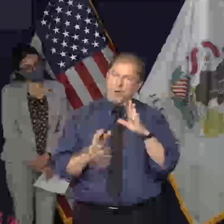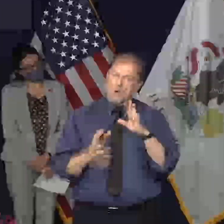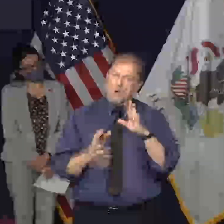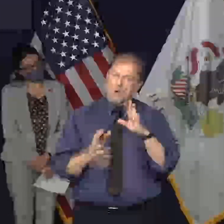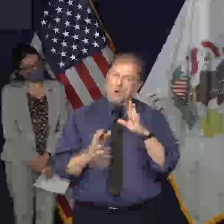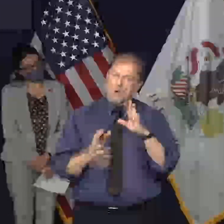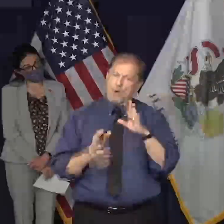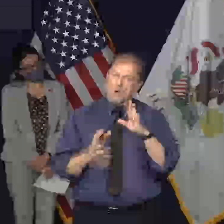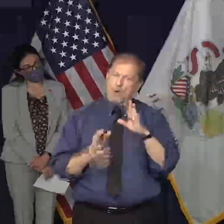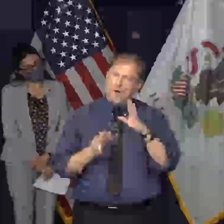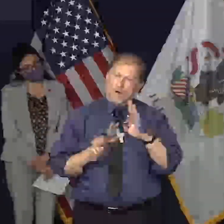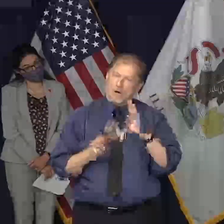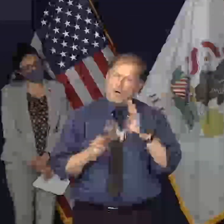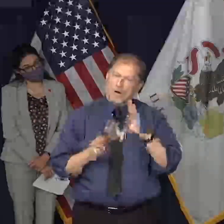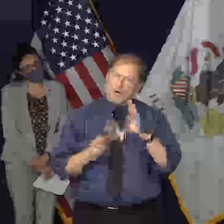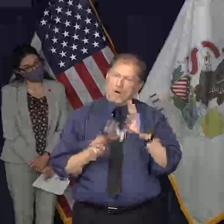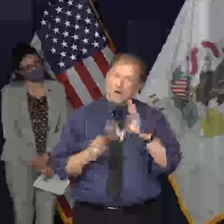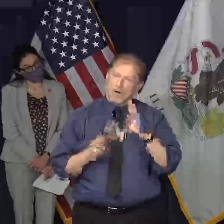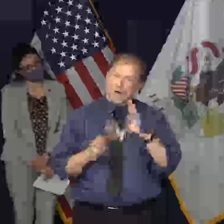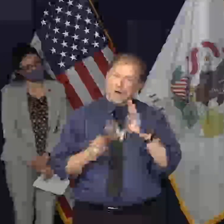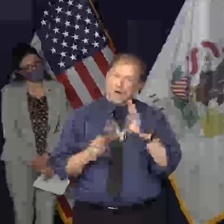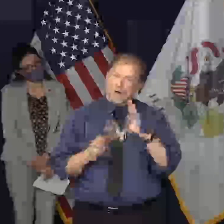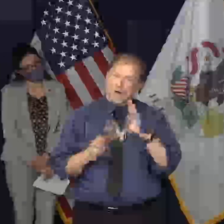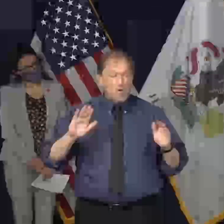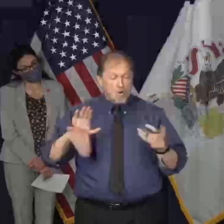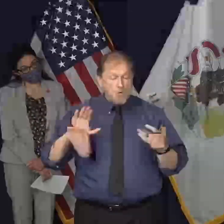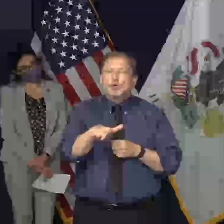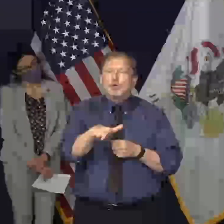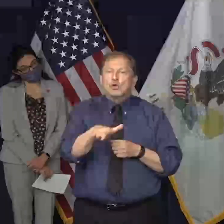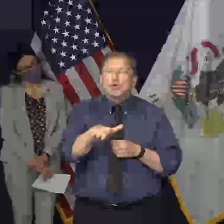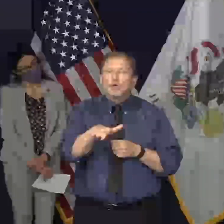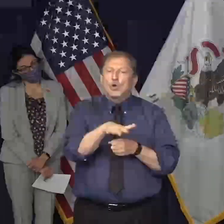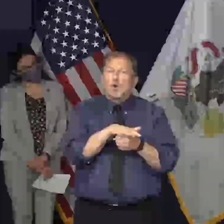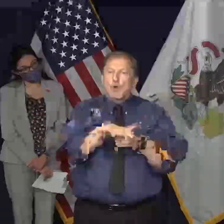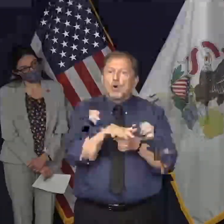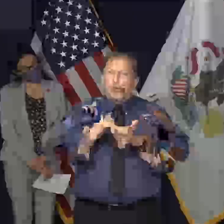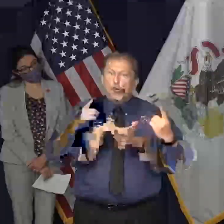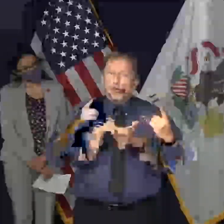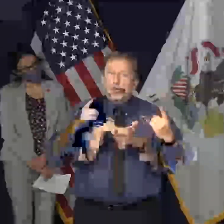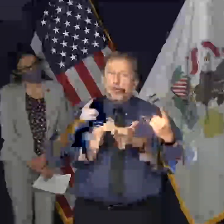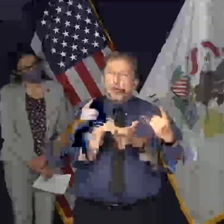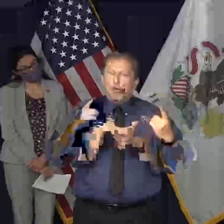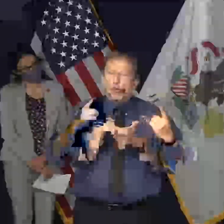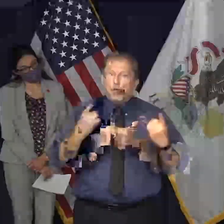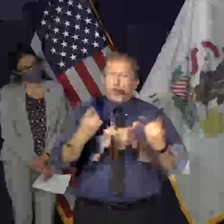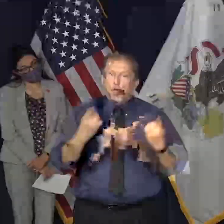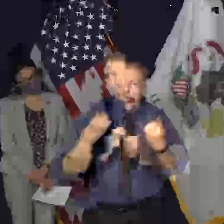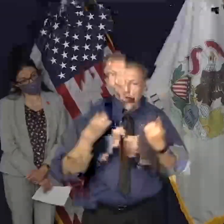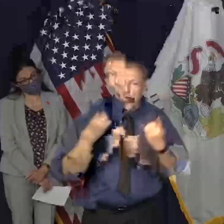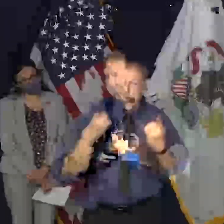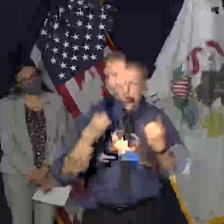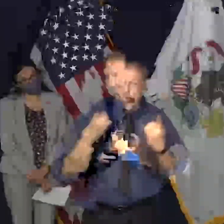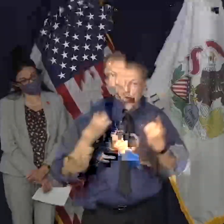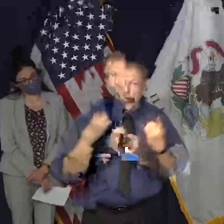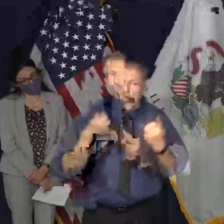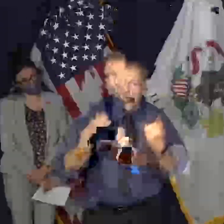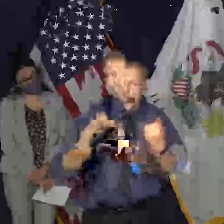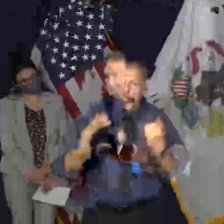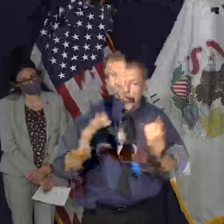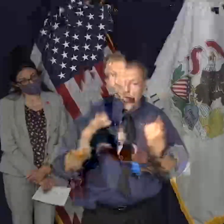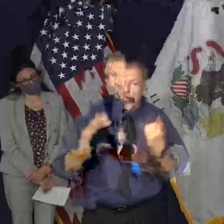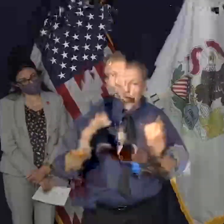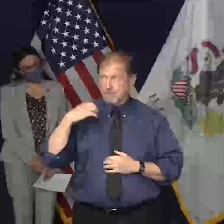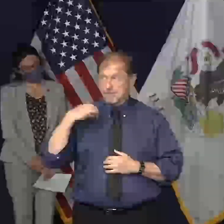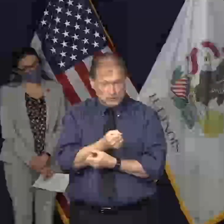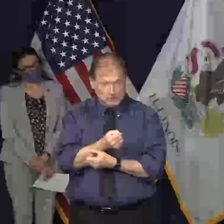small businesses to contact their local health department or local authorities if your employer is not following the guidance